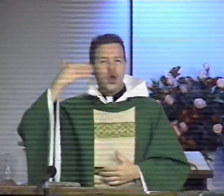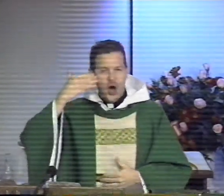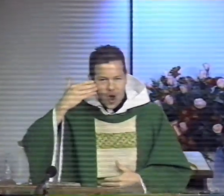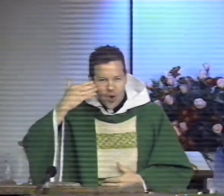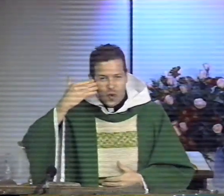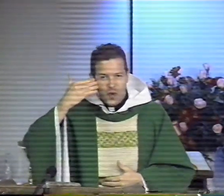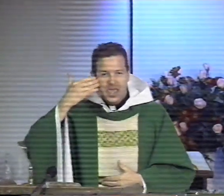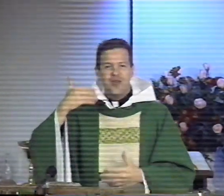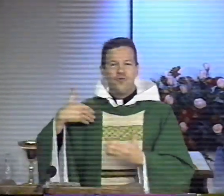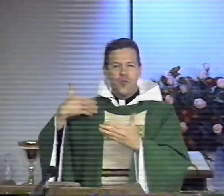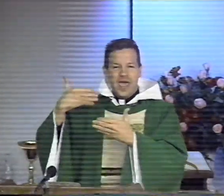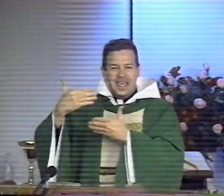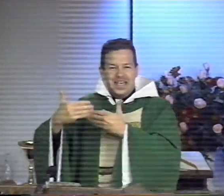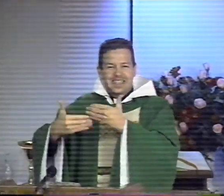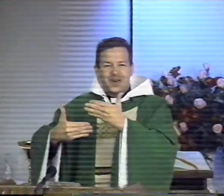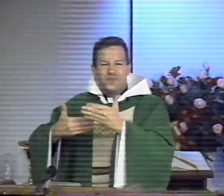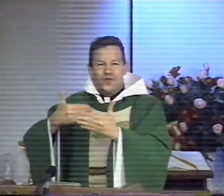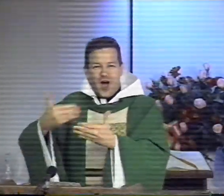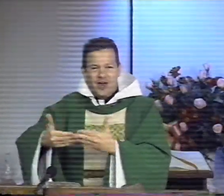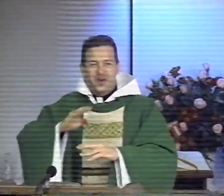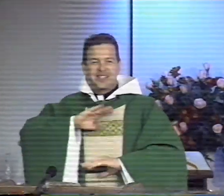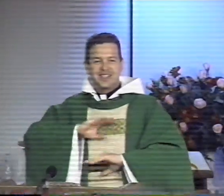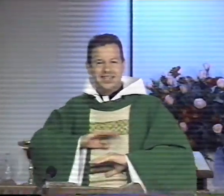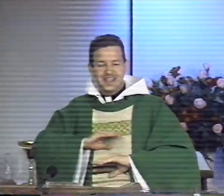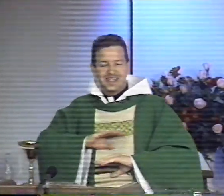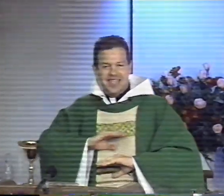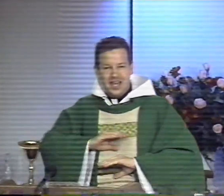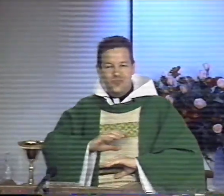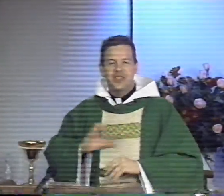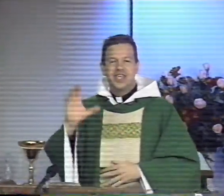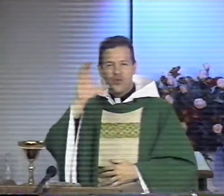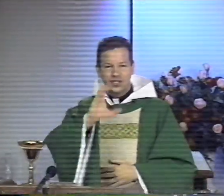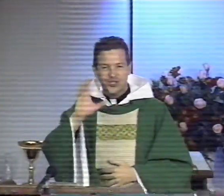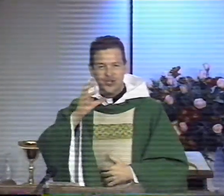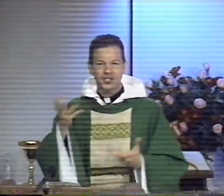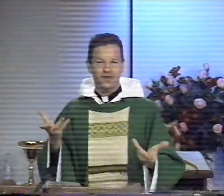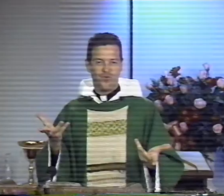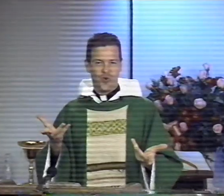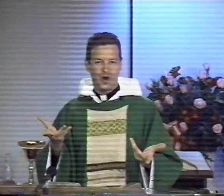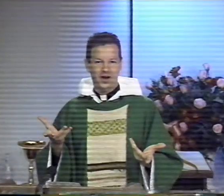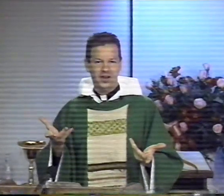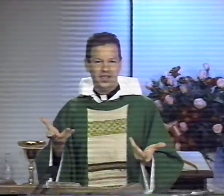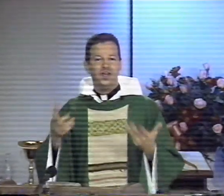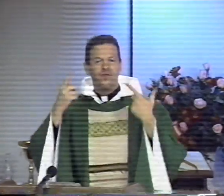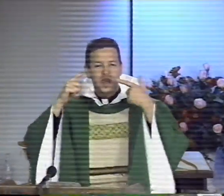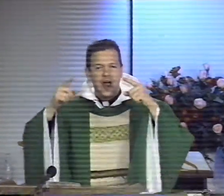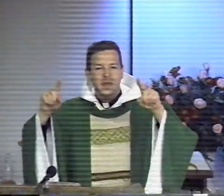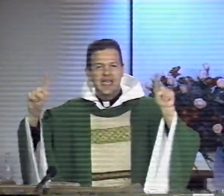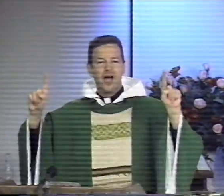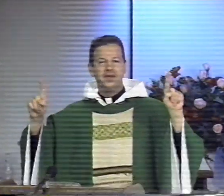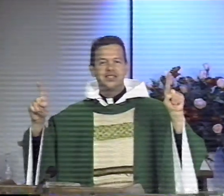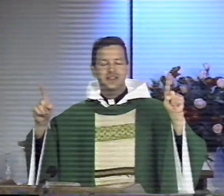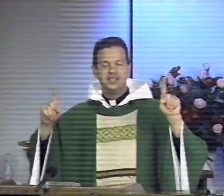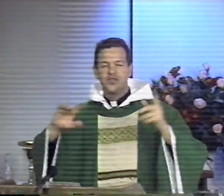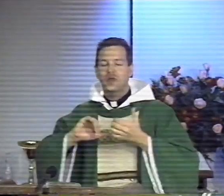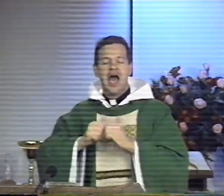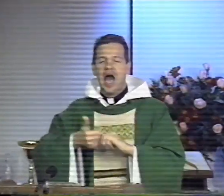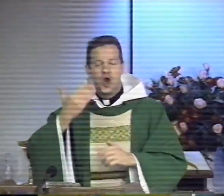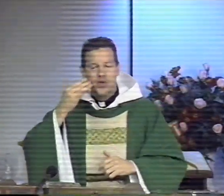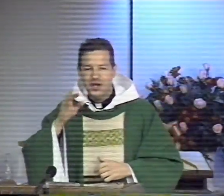know if we're making some progress to the contentment that we're searching for? If we are becoming successful, how do we know